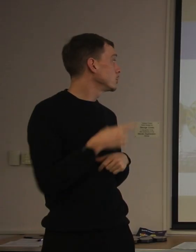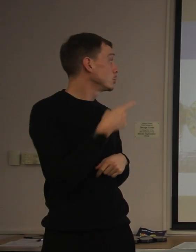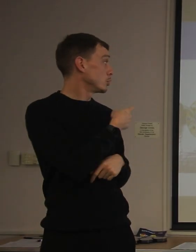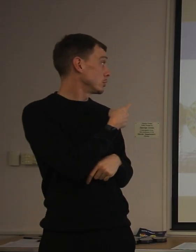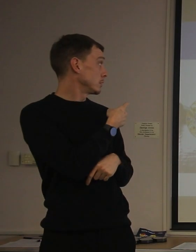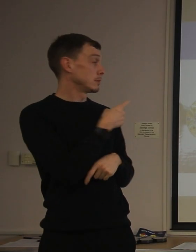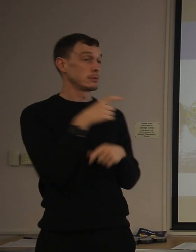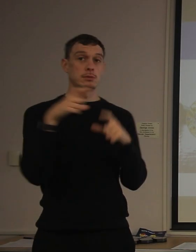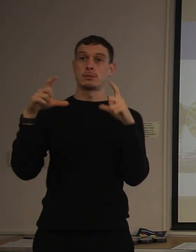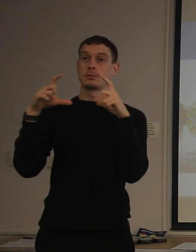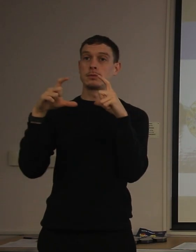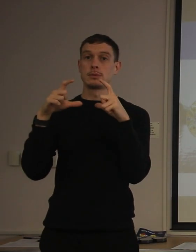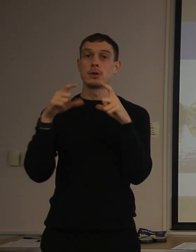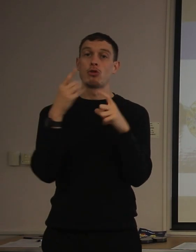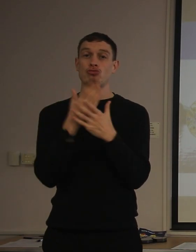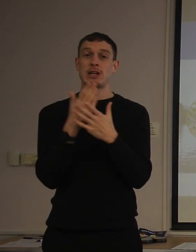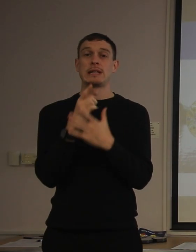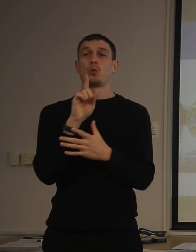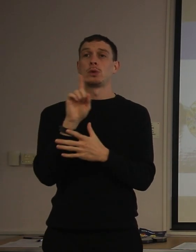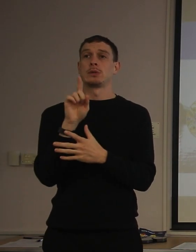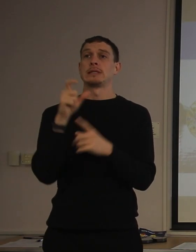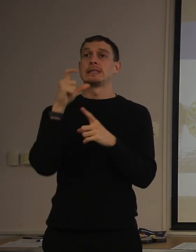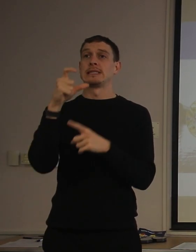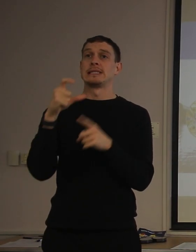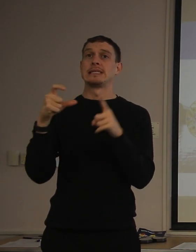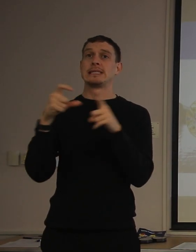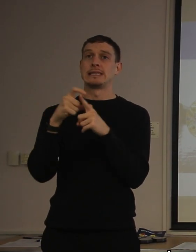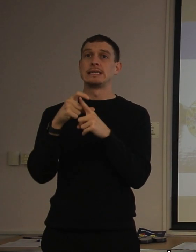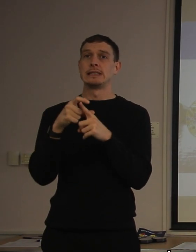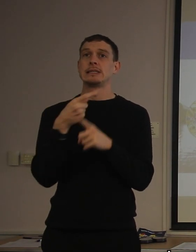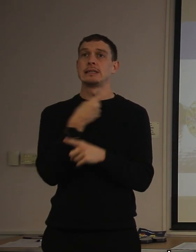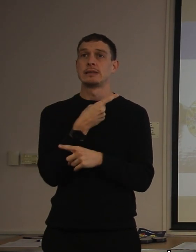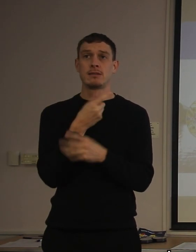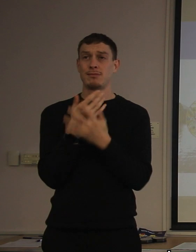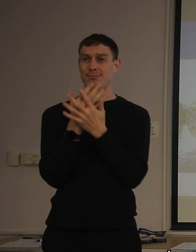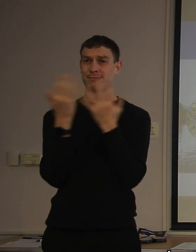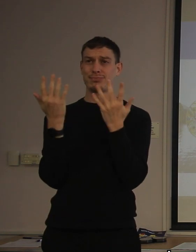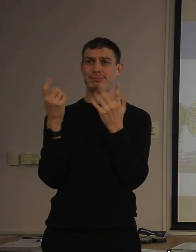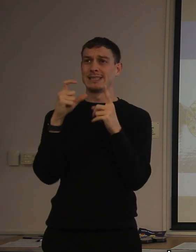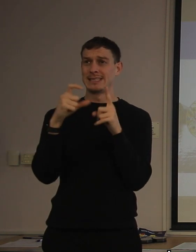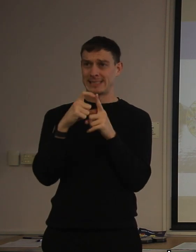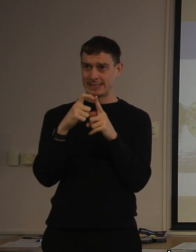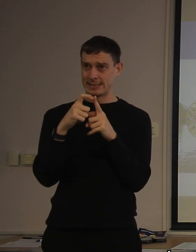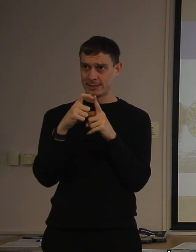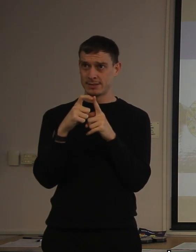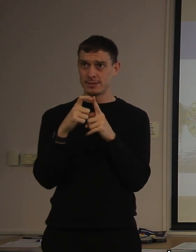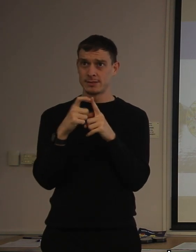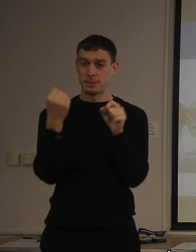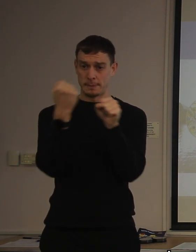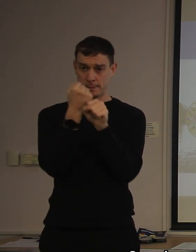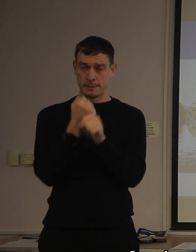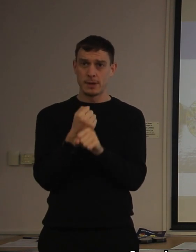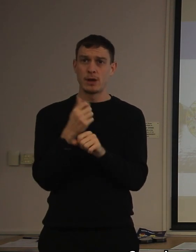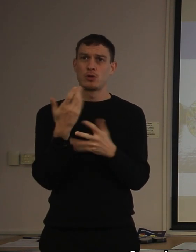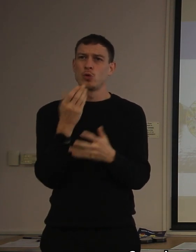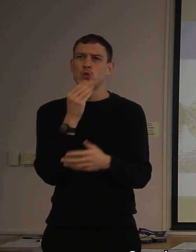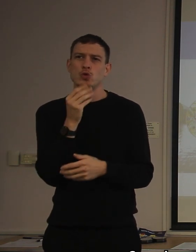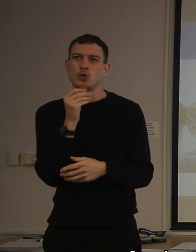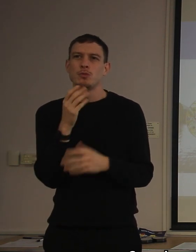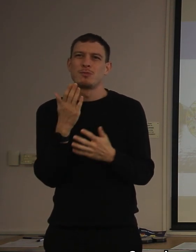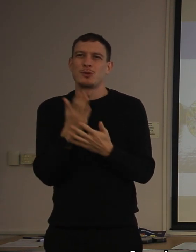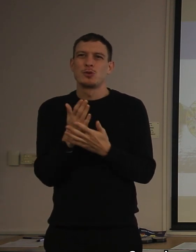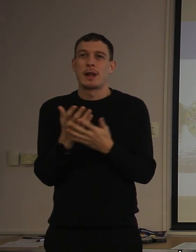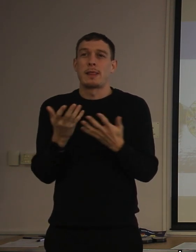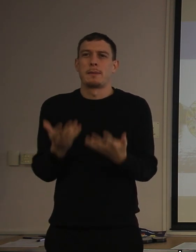CDs. We have so many CDs, and a lot of them we haven't got a use for because people aren't